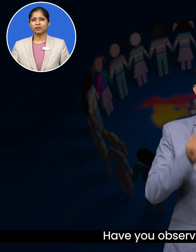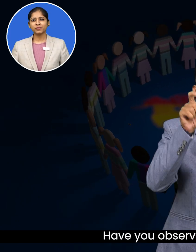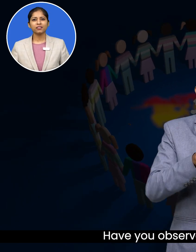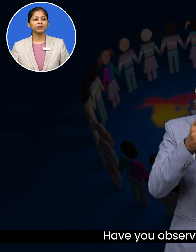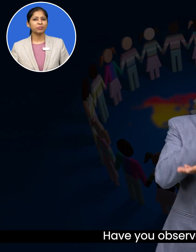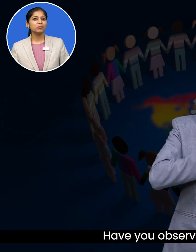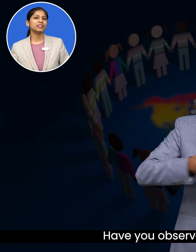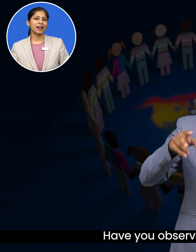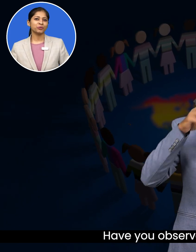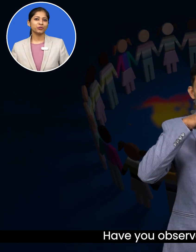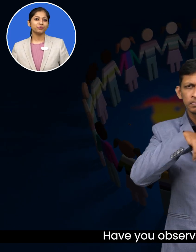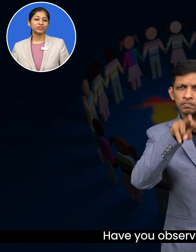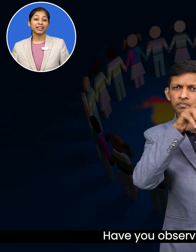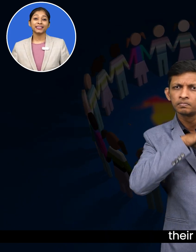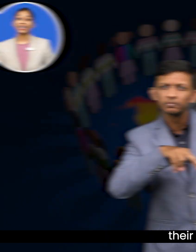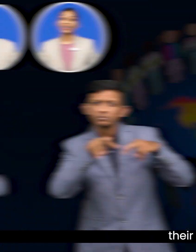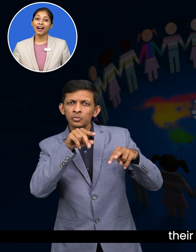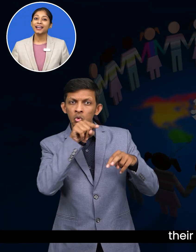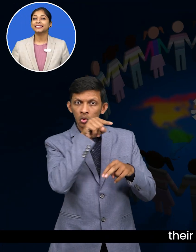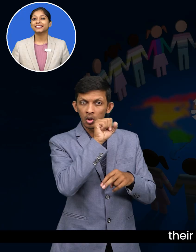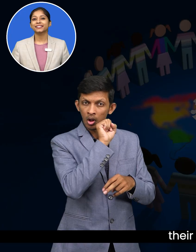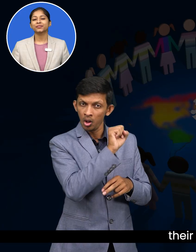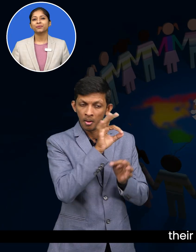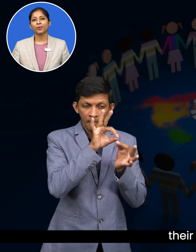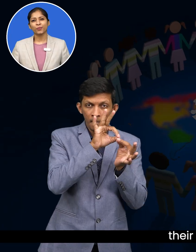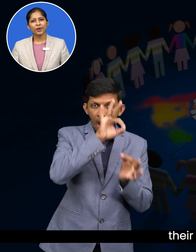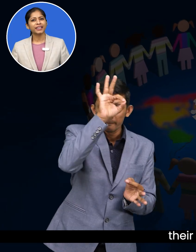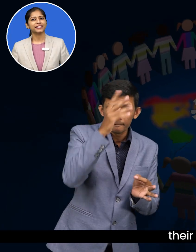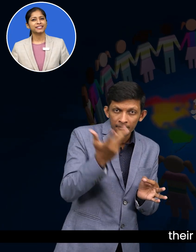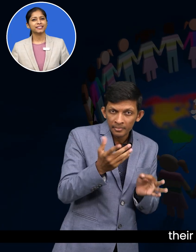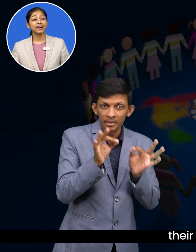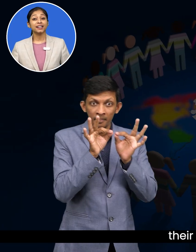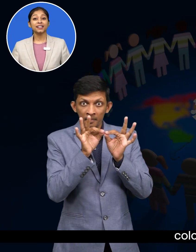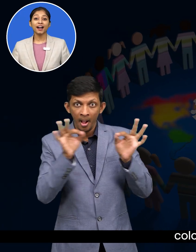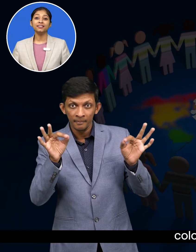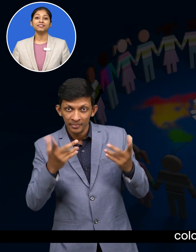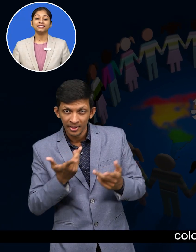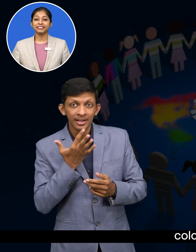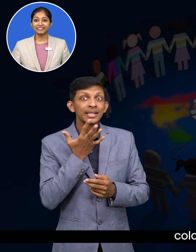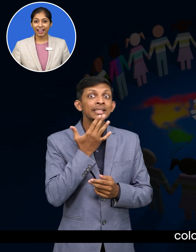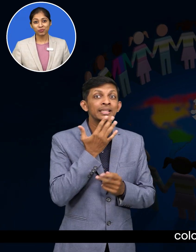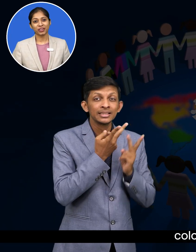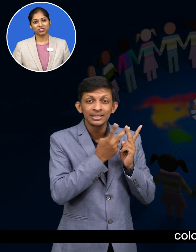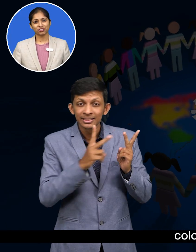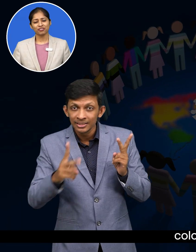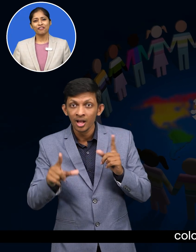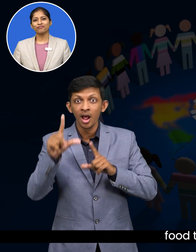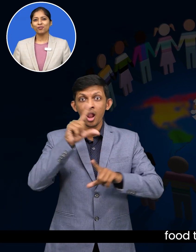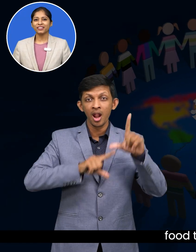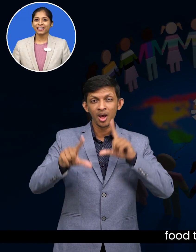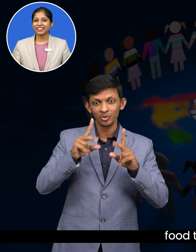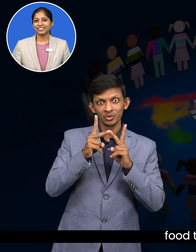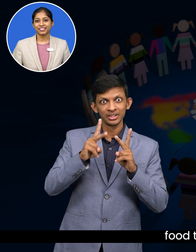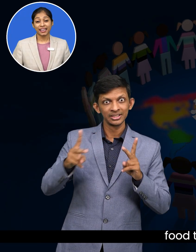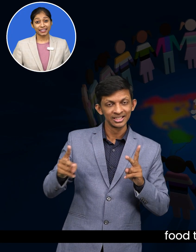Have you observed the people around you? Their height, weight, color, language,